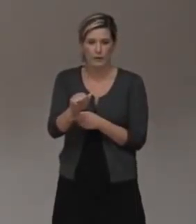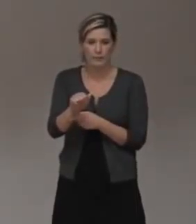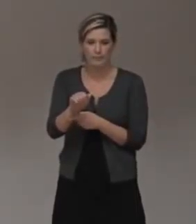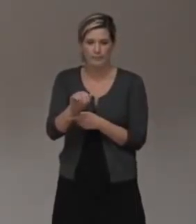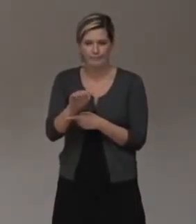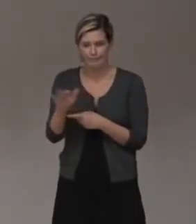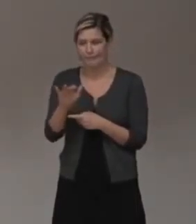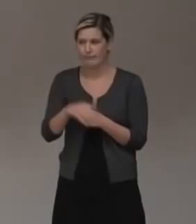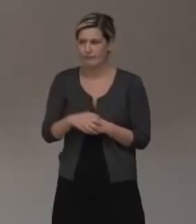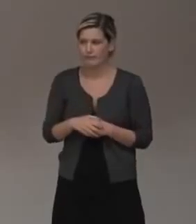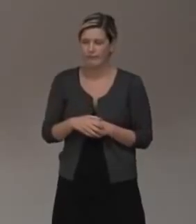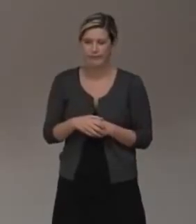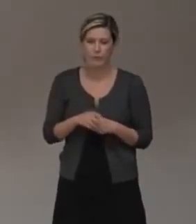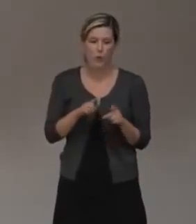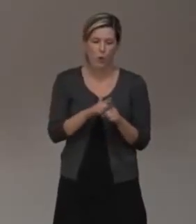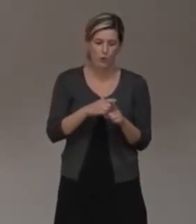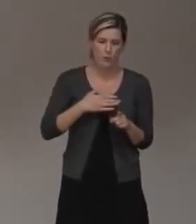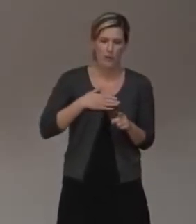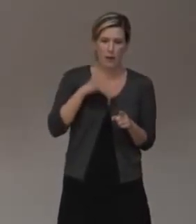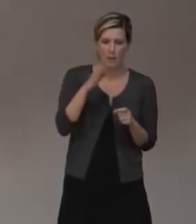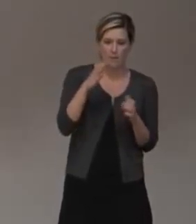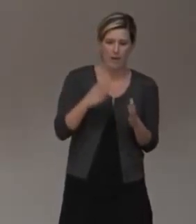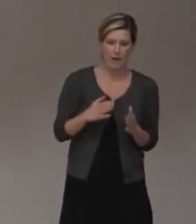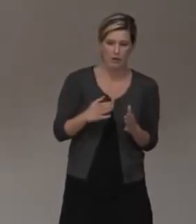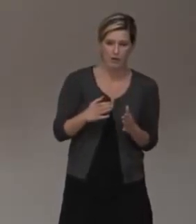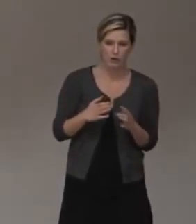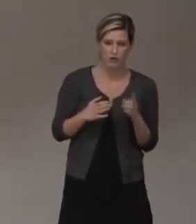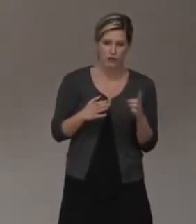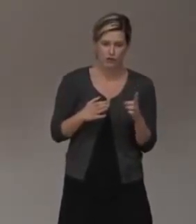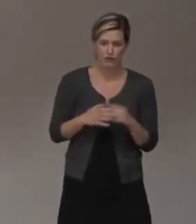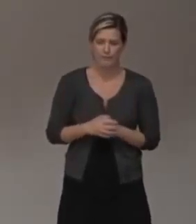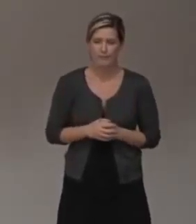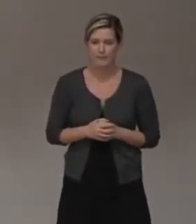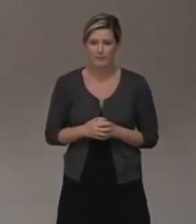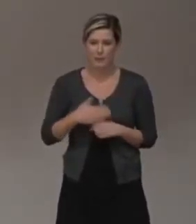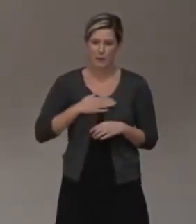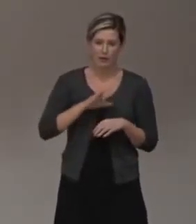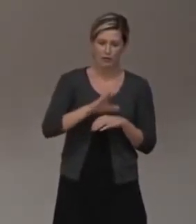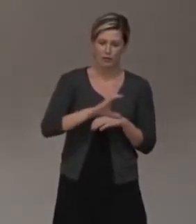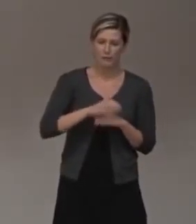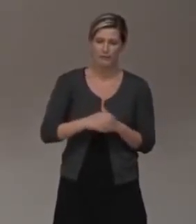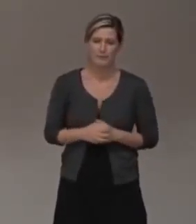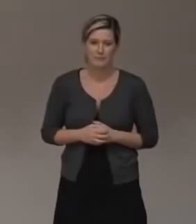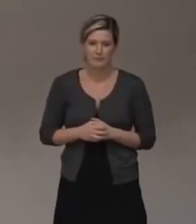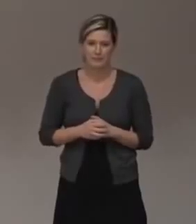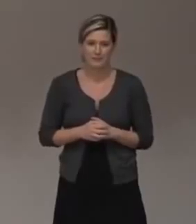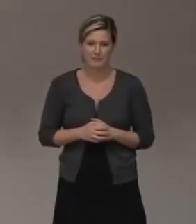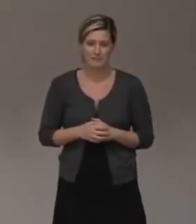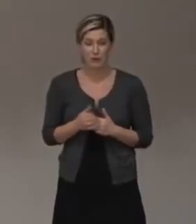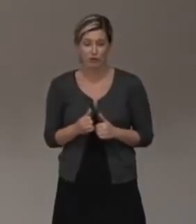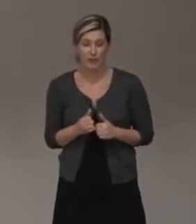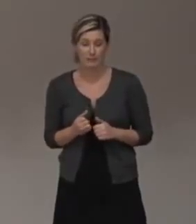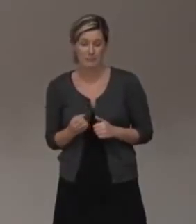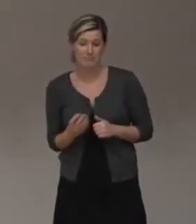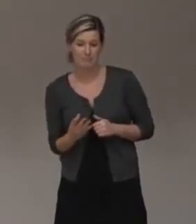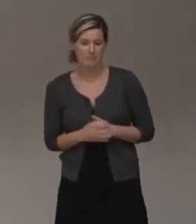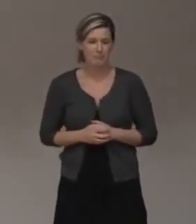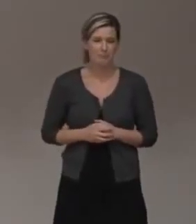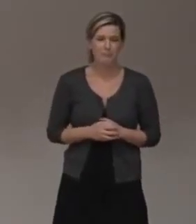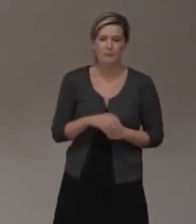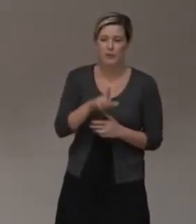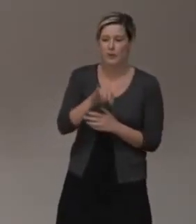is my pastor at Bethel AME Church. Little plug there. Liz,